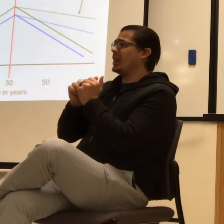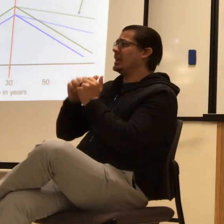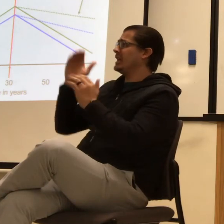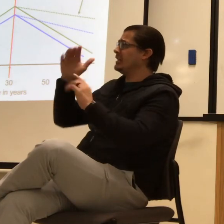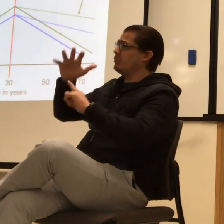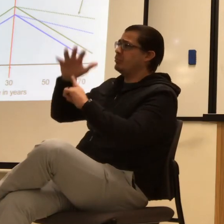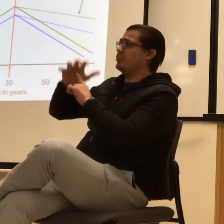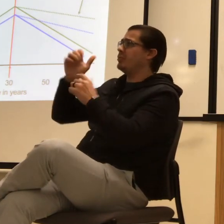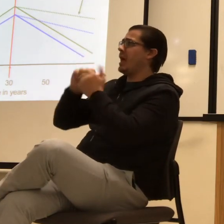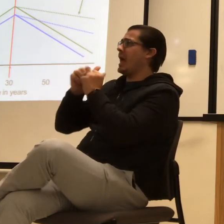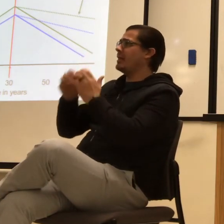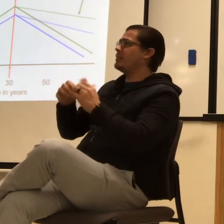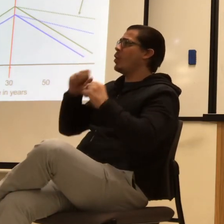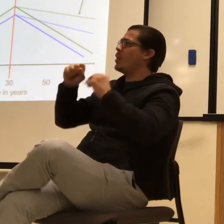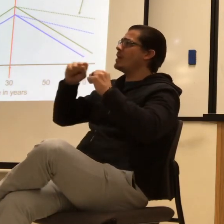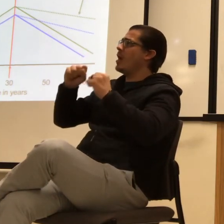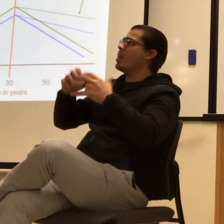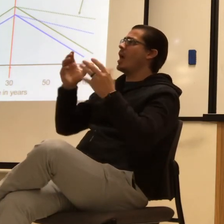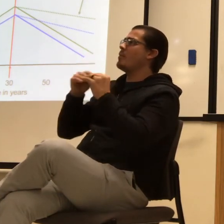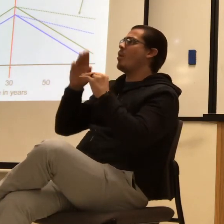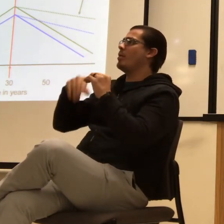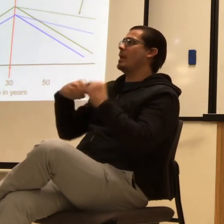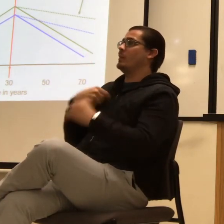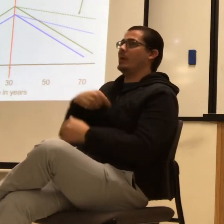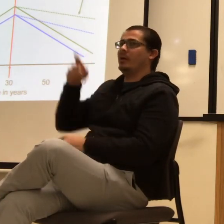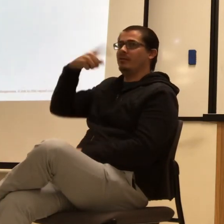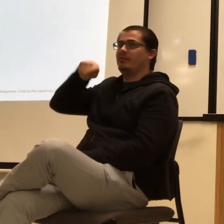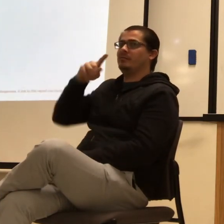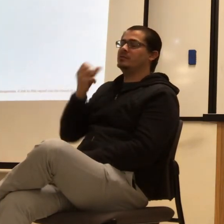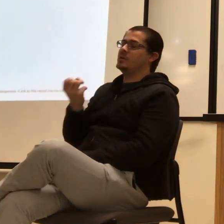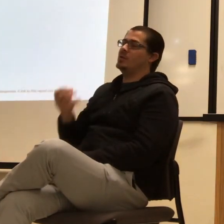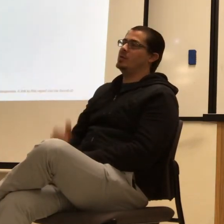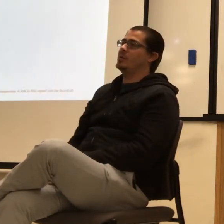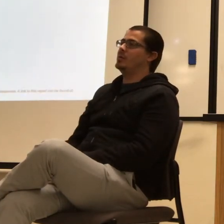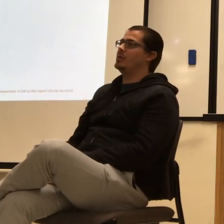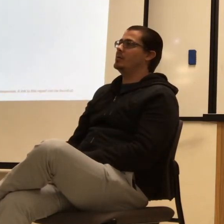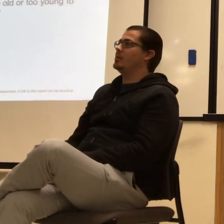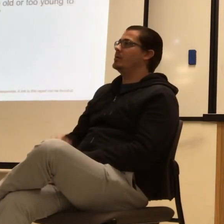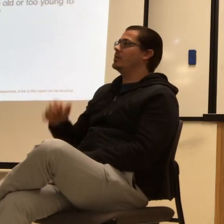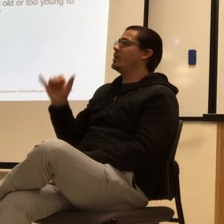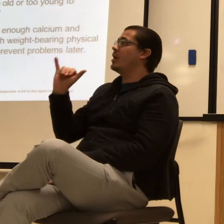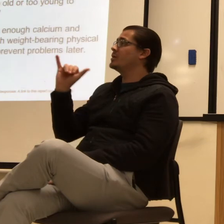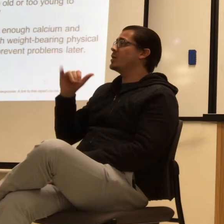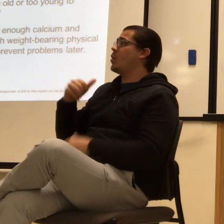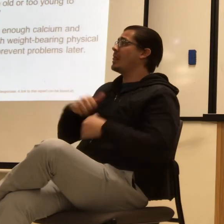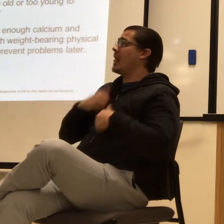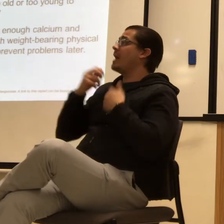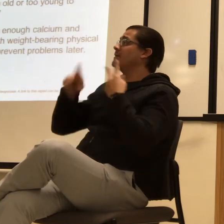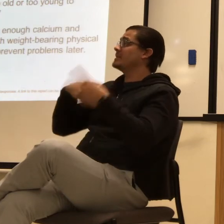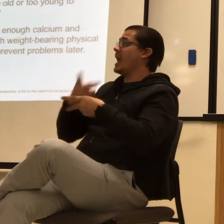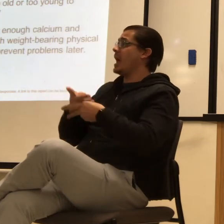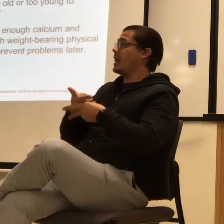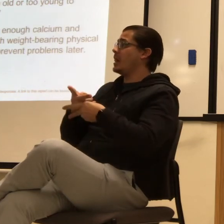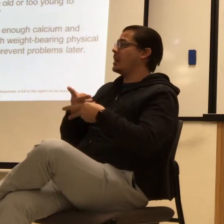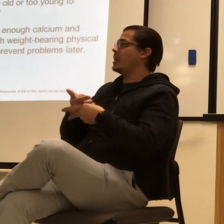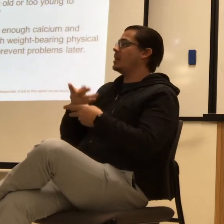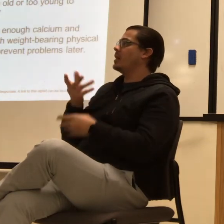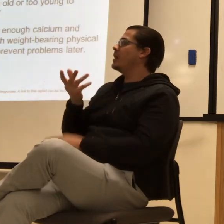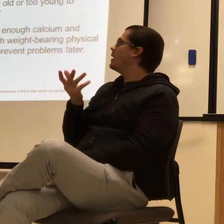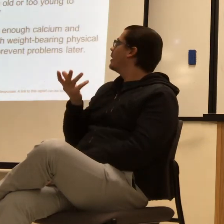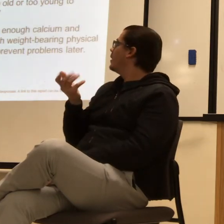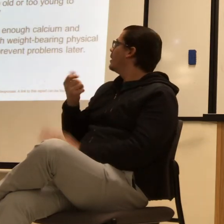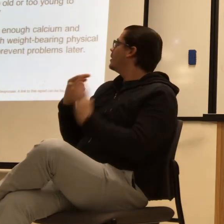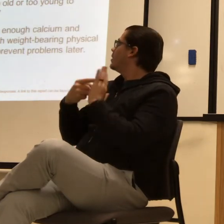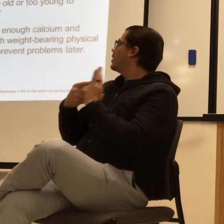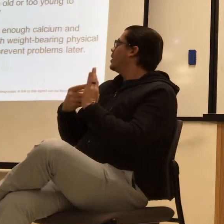they've been probably working out a lot more than we have. And in addition to lifestyle, I wanted to